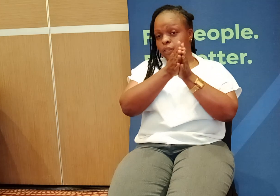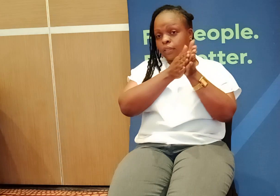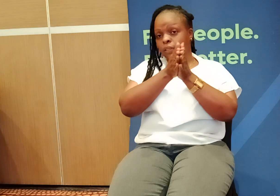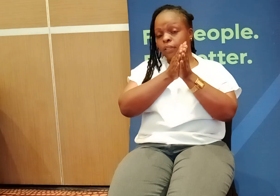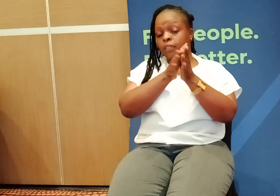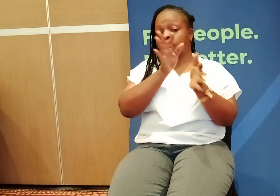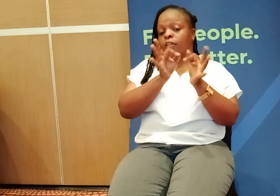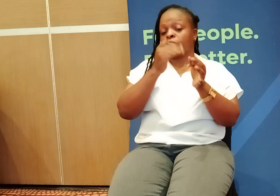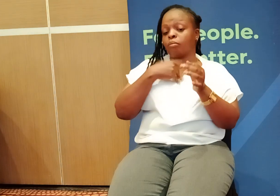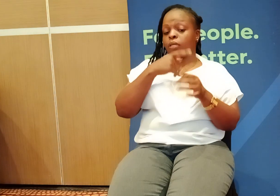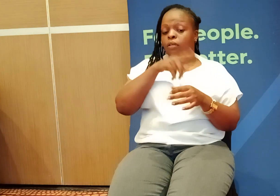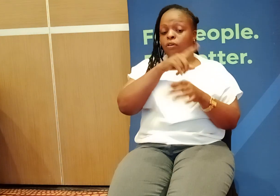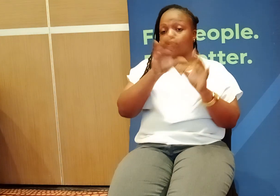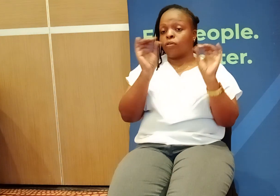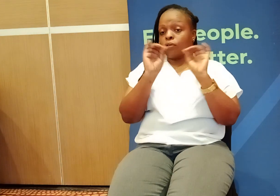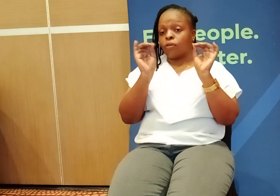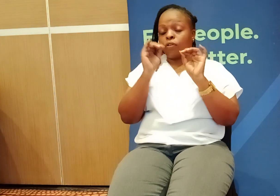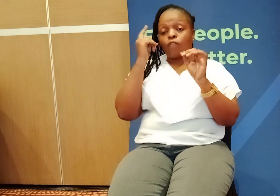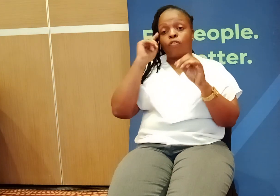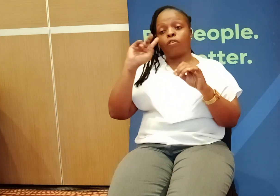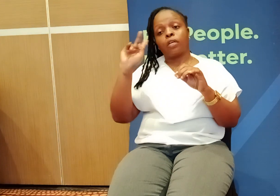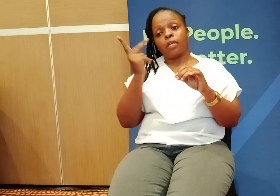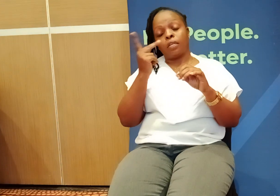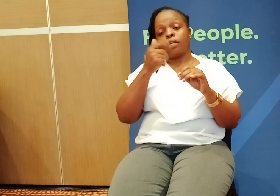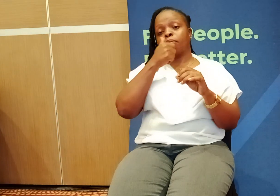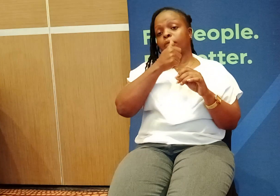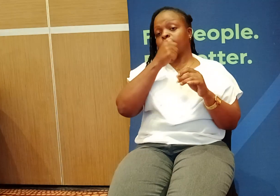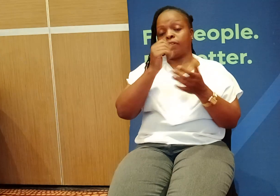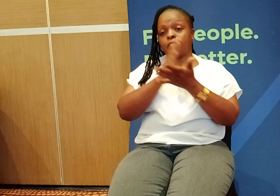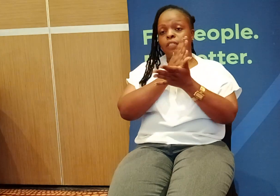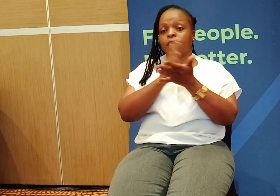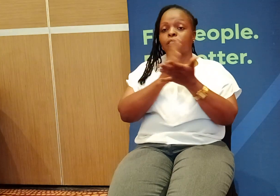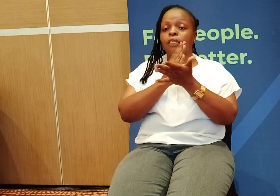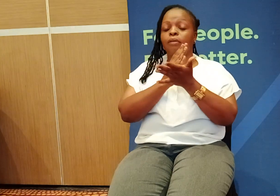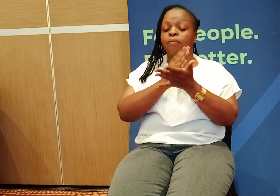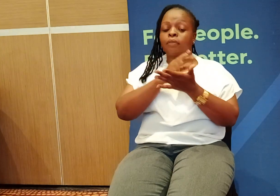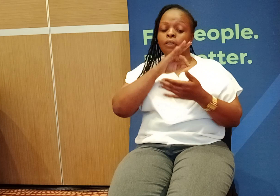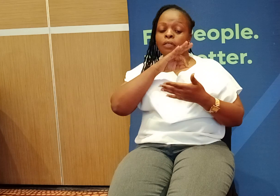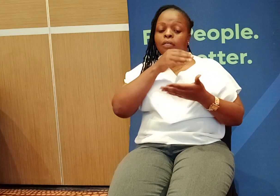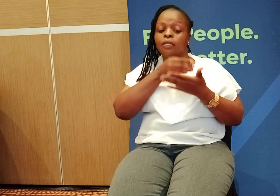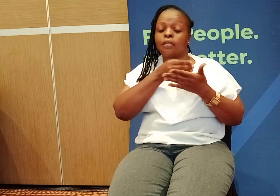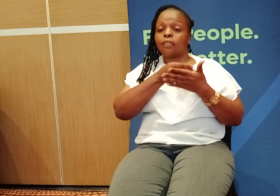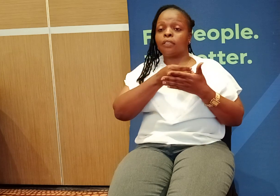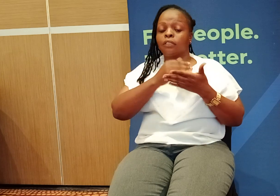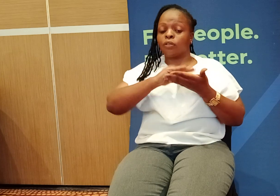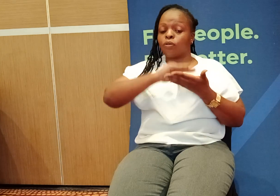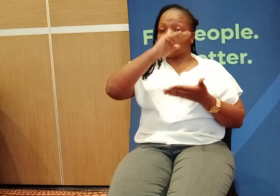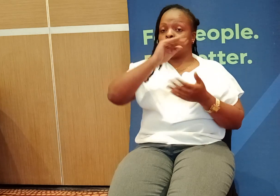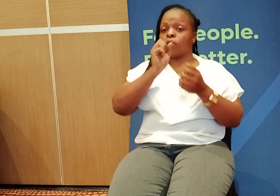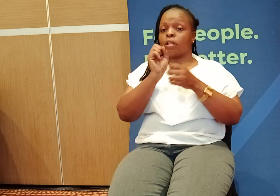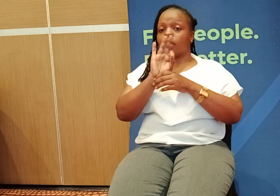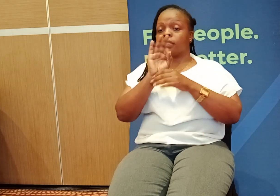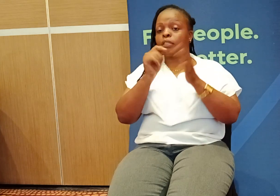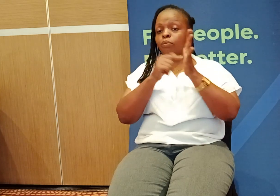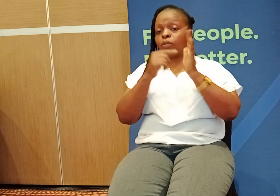not wrong, for Kenya, private sector credit grew 13.9% in such an environment.